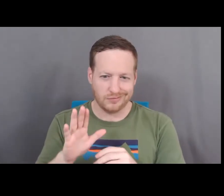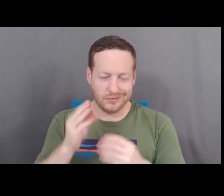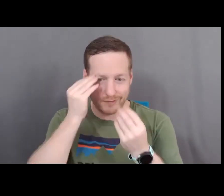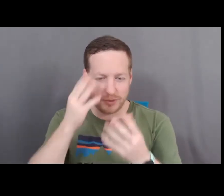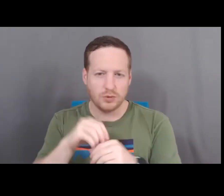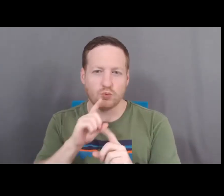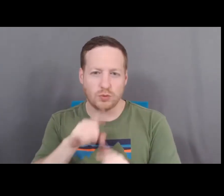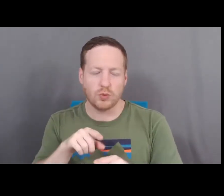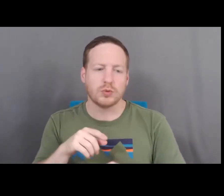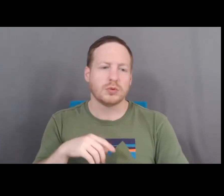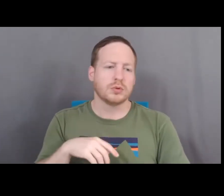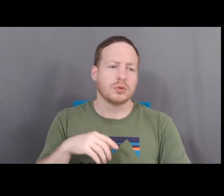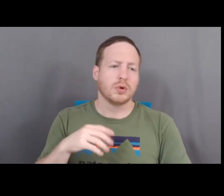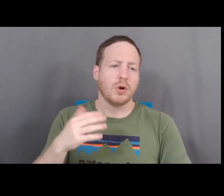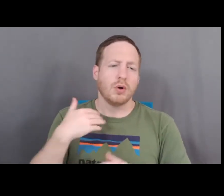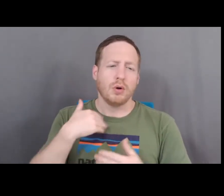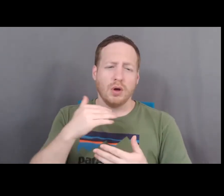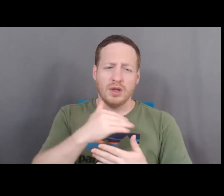So Ernest will include that information in his report.